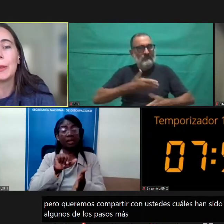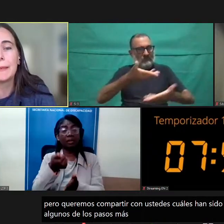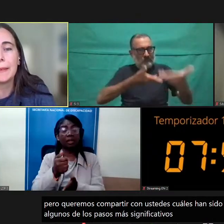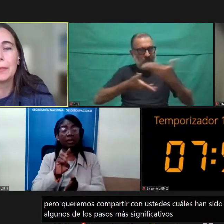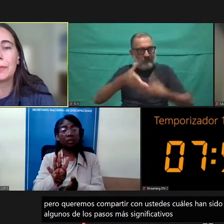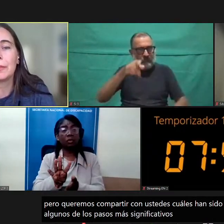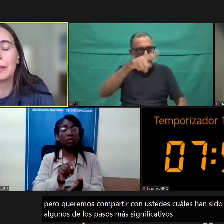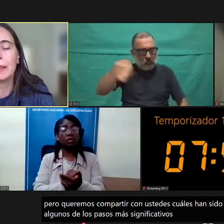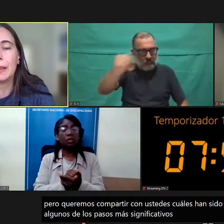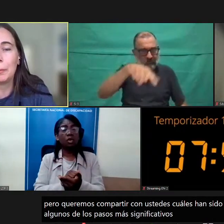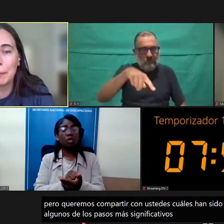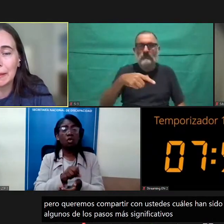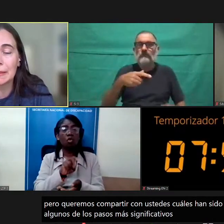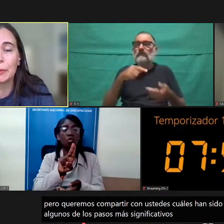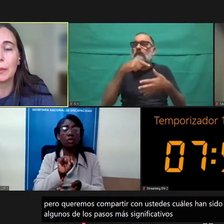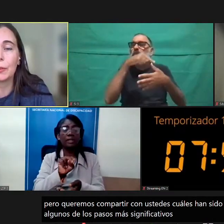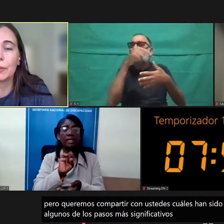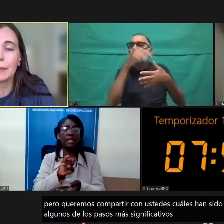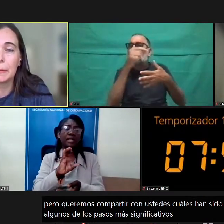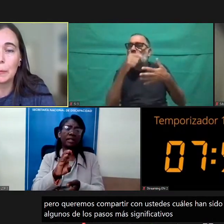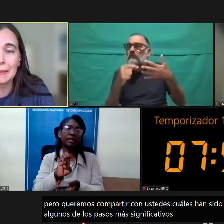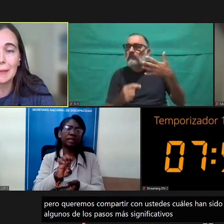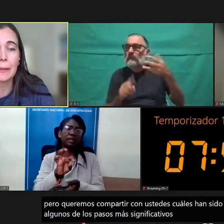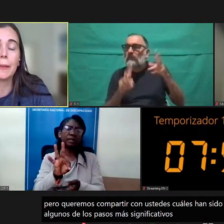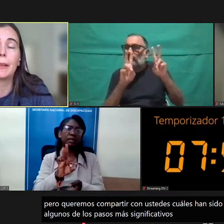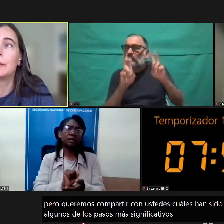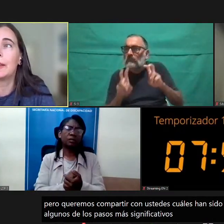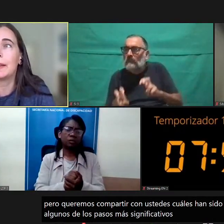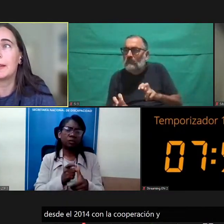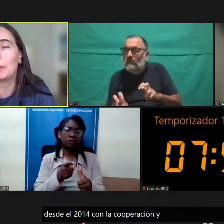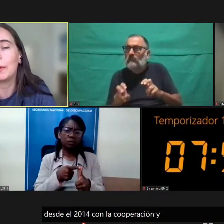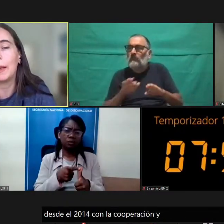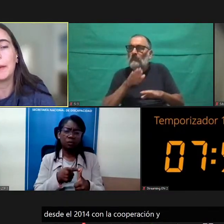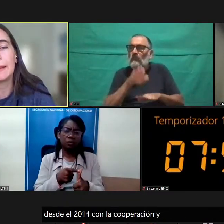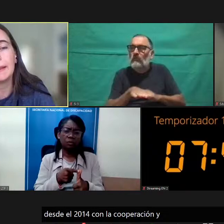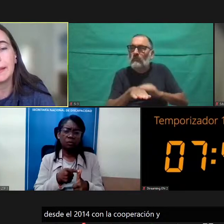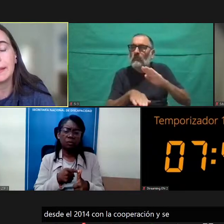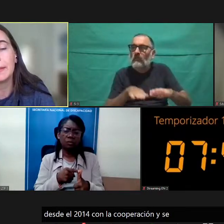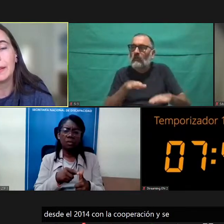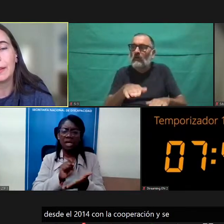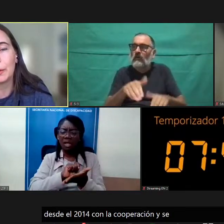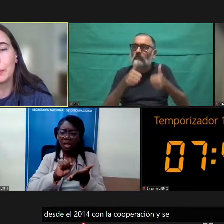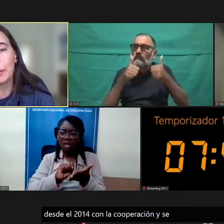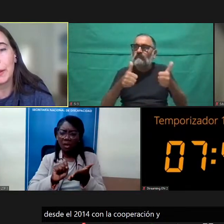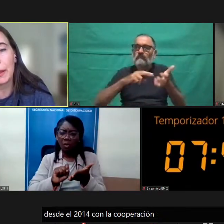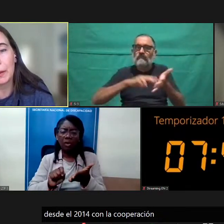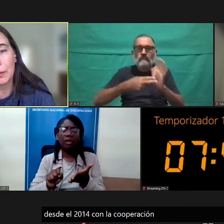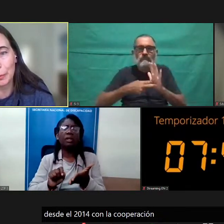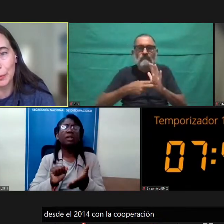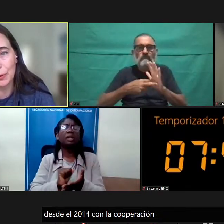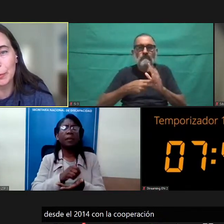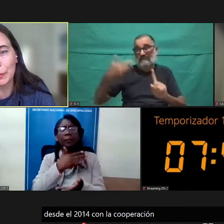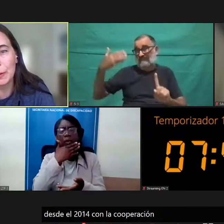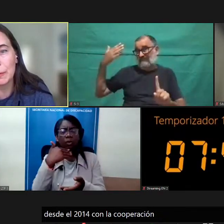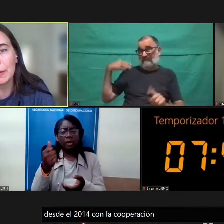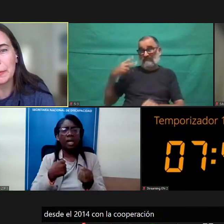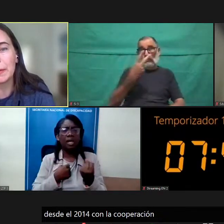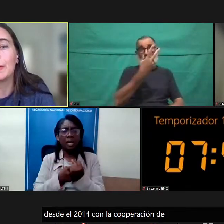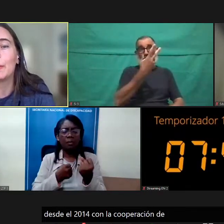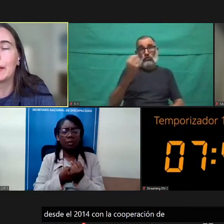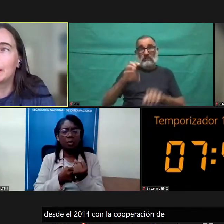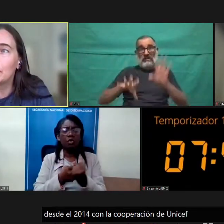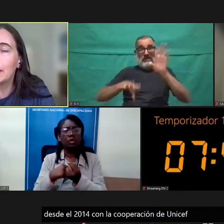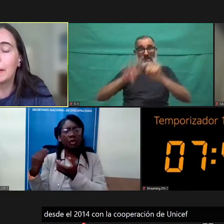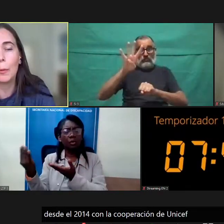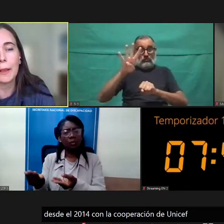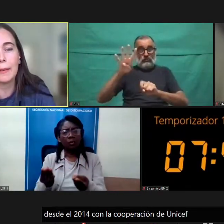has been since 2014 with the cooperation of unicef and the implementation of civil society will have all the organ